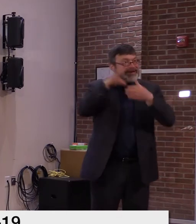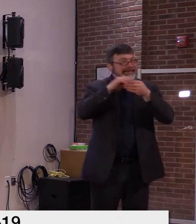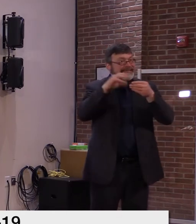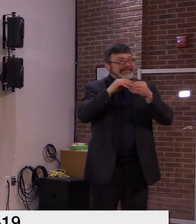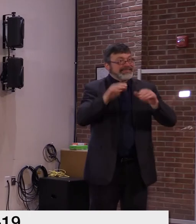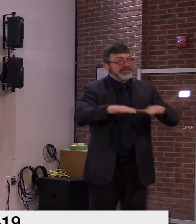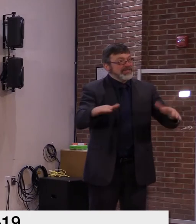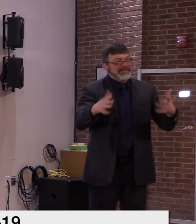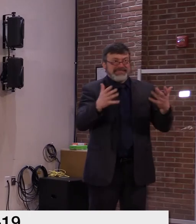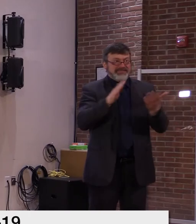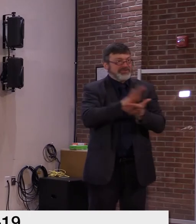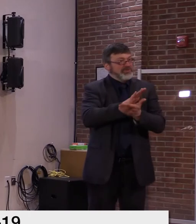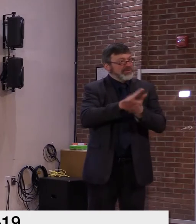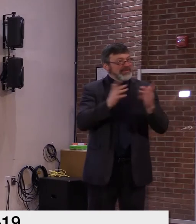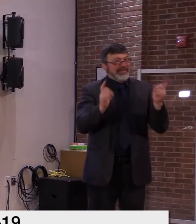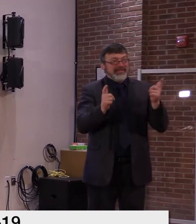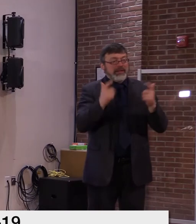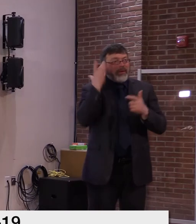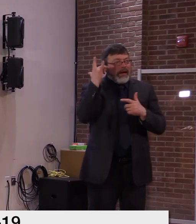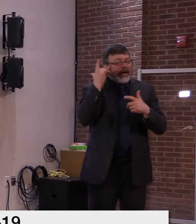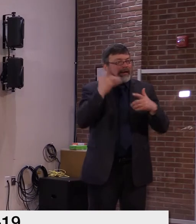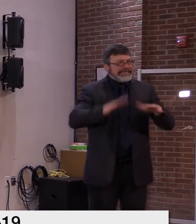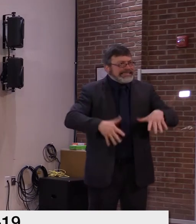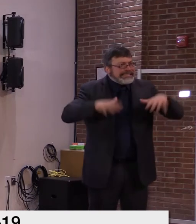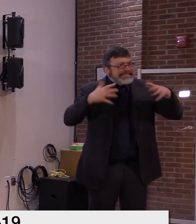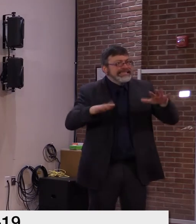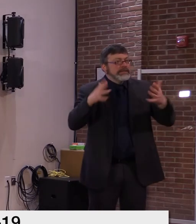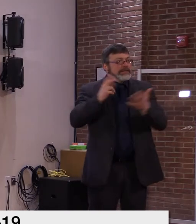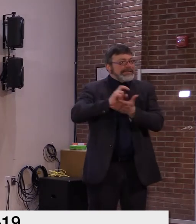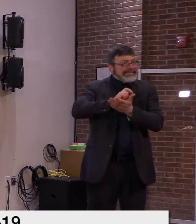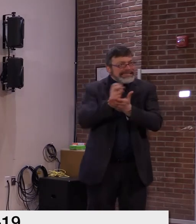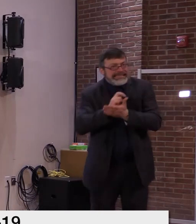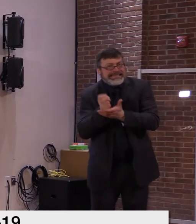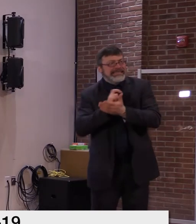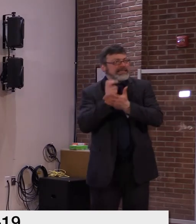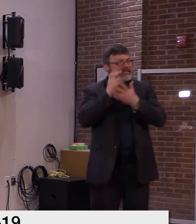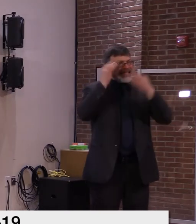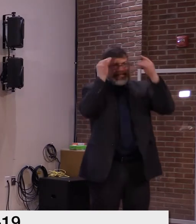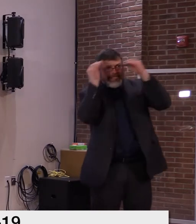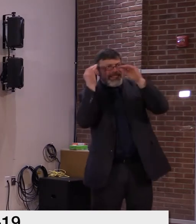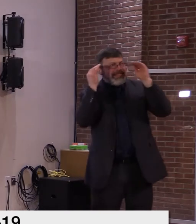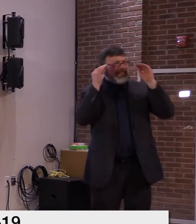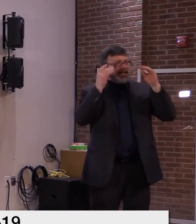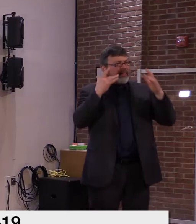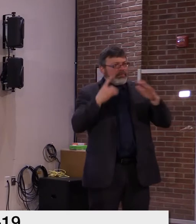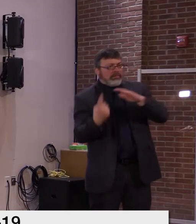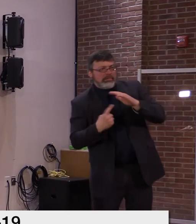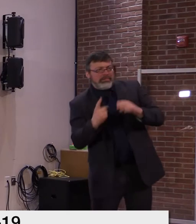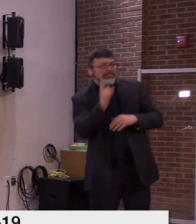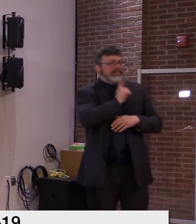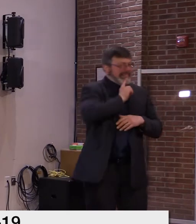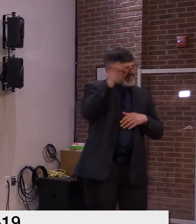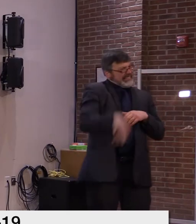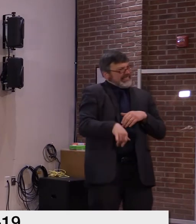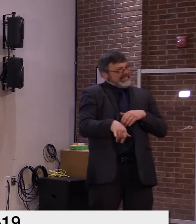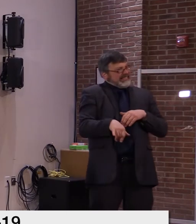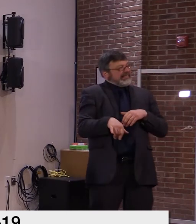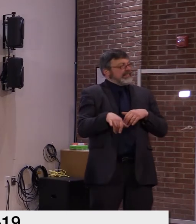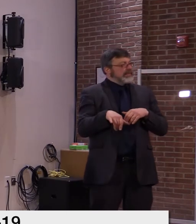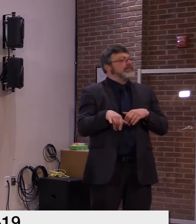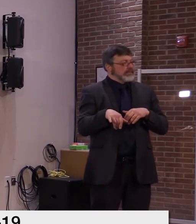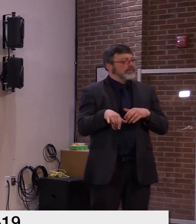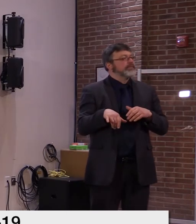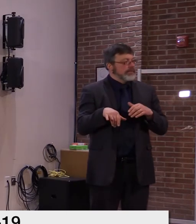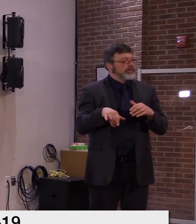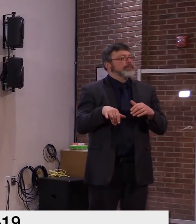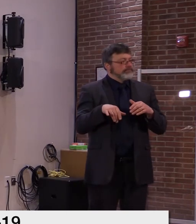warmer weather, we can anticipate the conditions in our communities will start to improve significantly. This provides an opportunity to